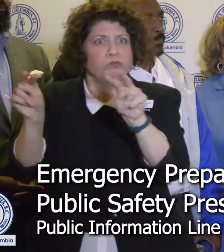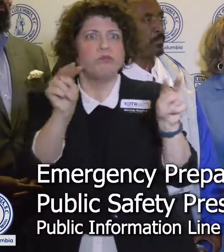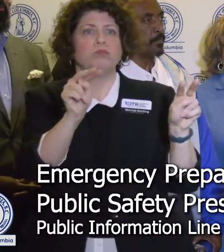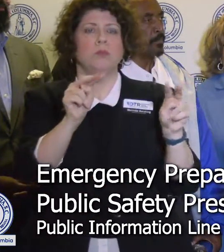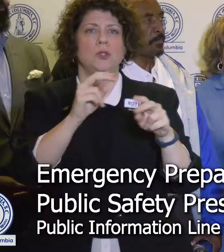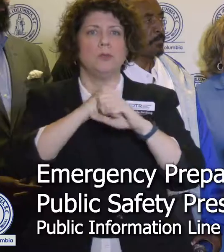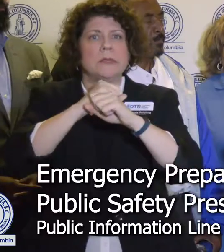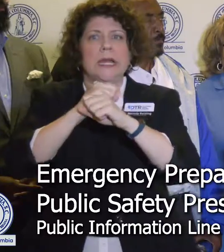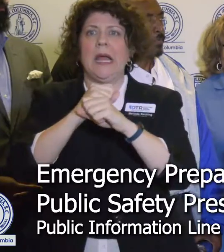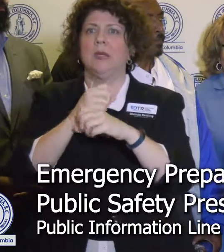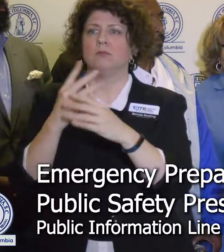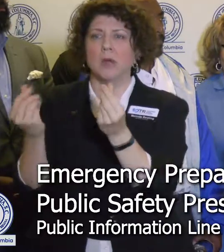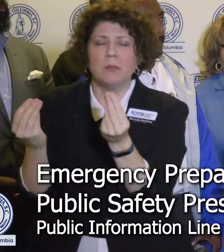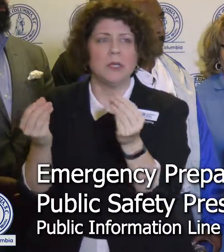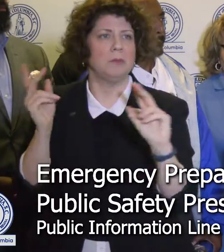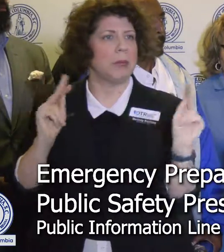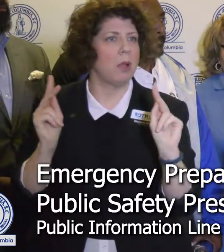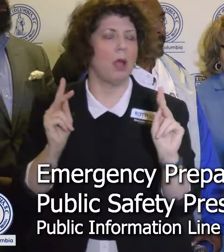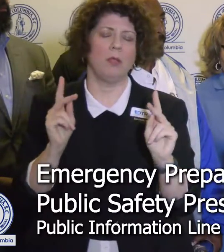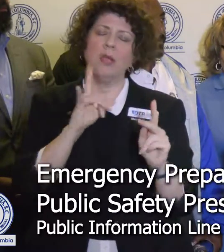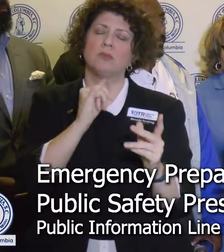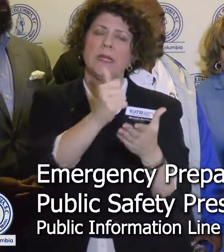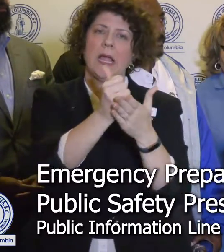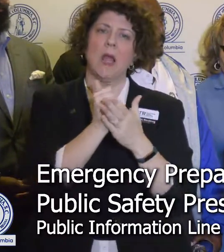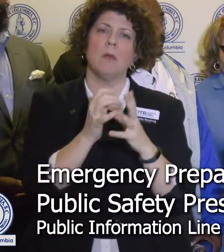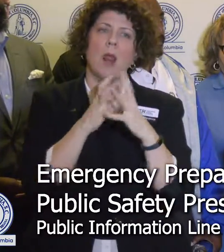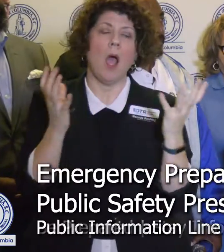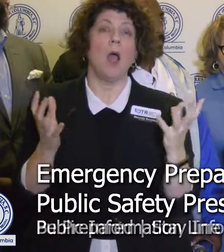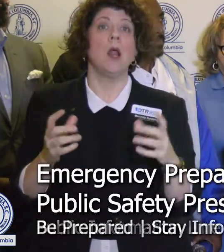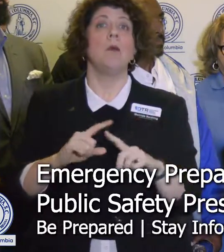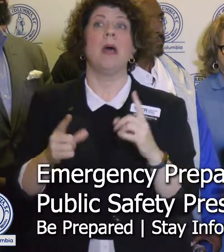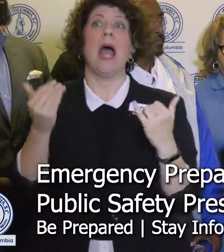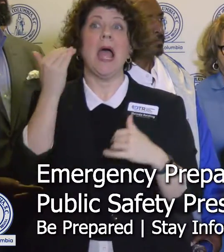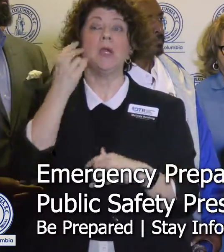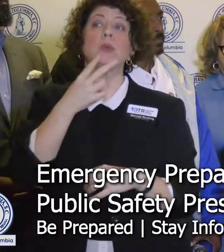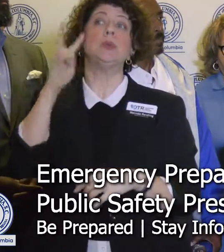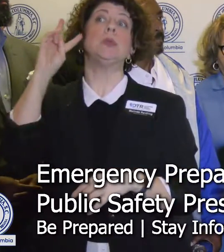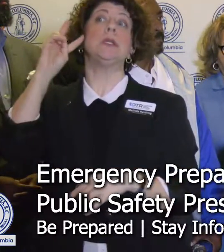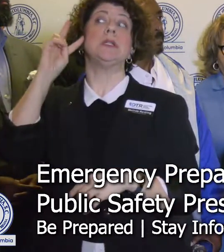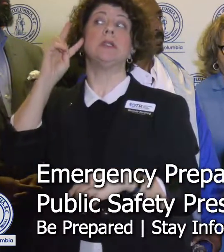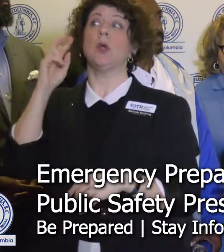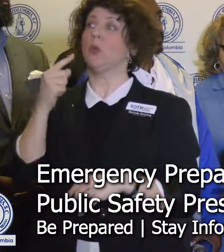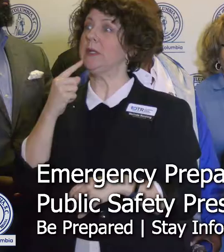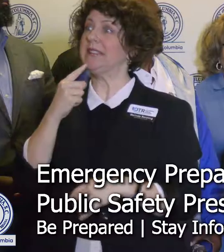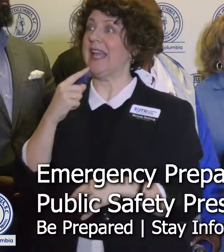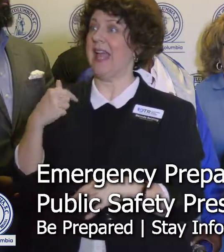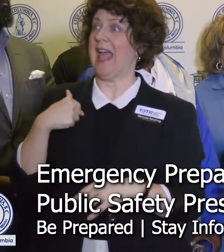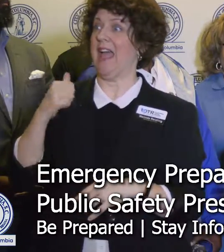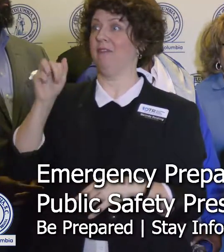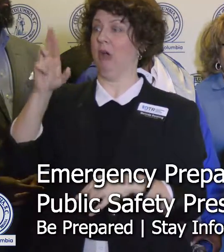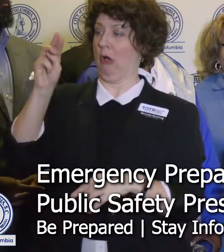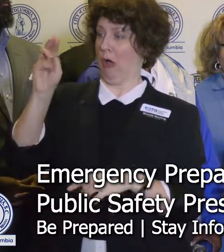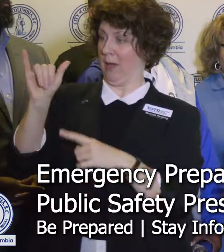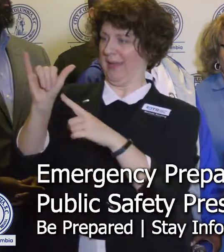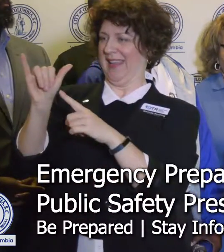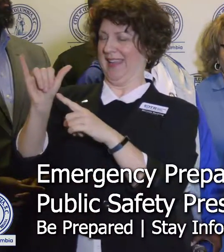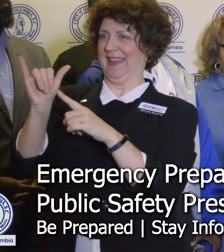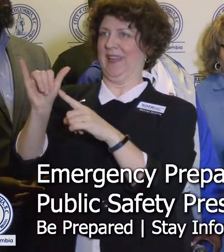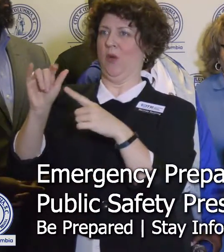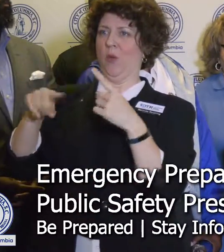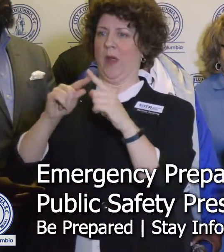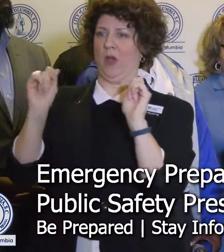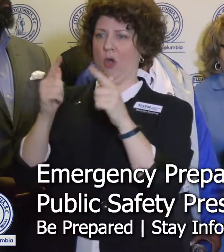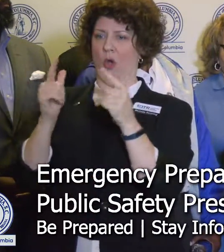also able to protect property. So that has tremendously helped us out. I know 2 days ago I said that we have an army when we put us all together. That's not quite